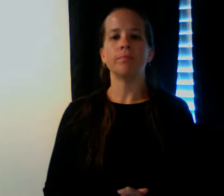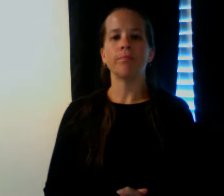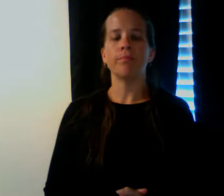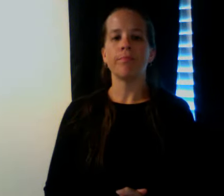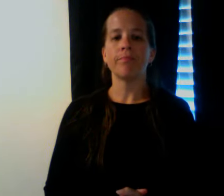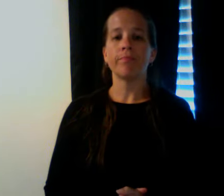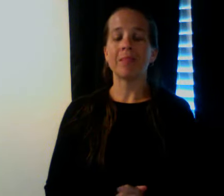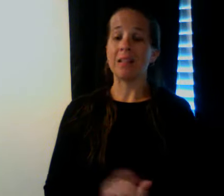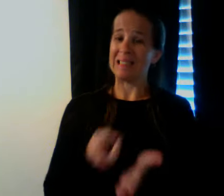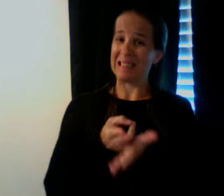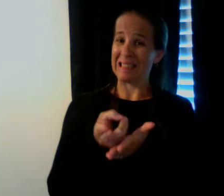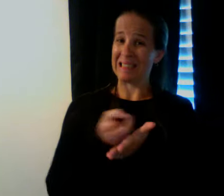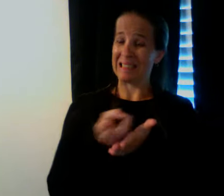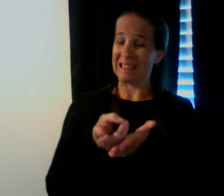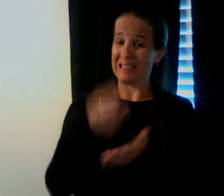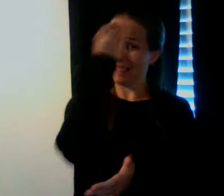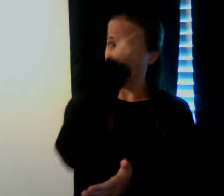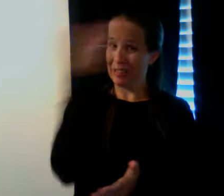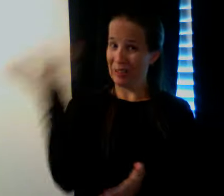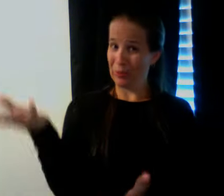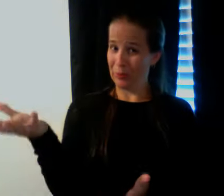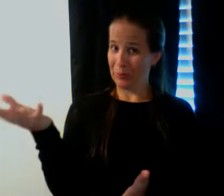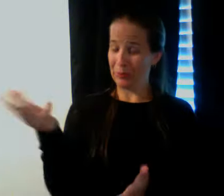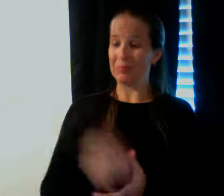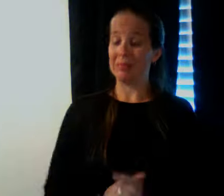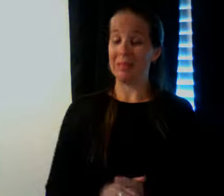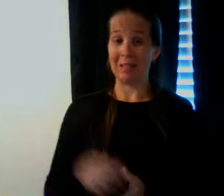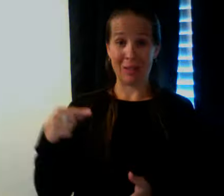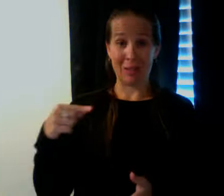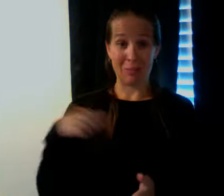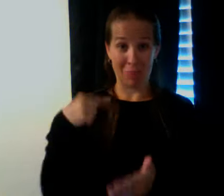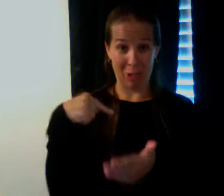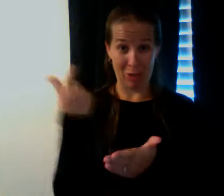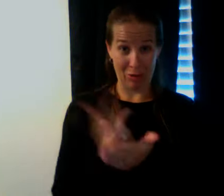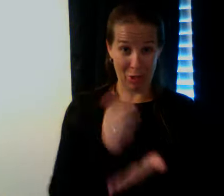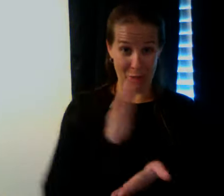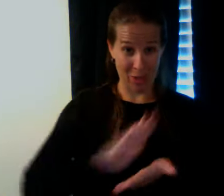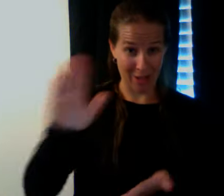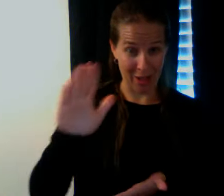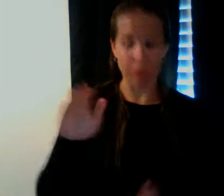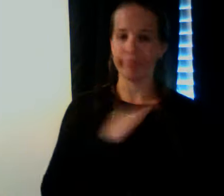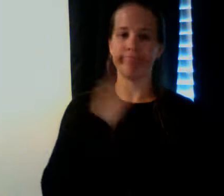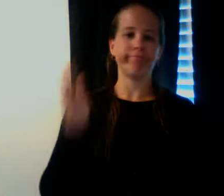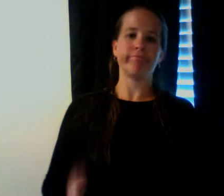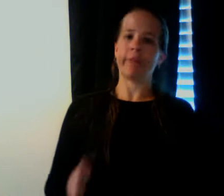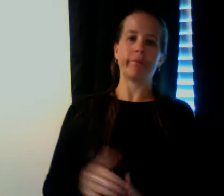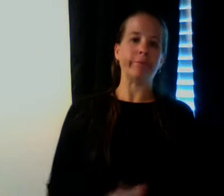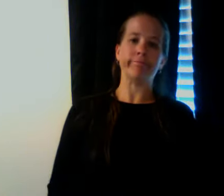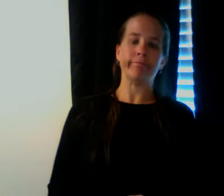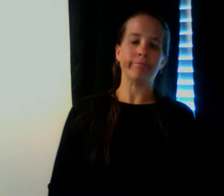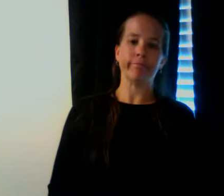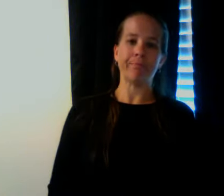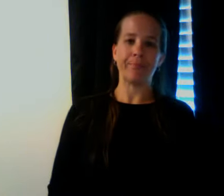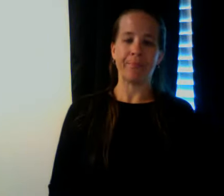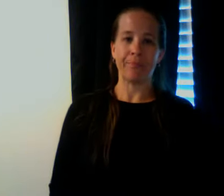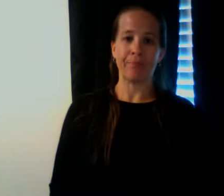Truth be told, I never graduated from college, and this is the closest I've ever gotten